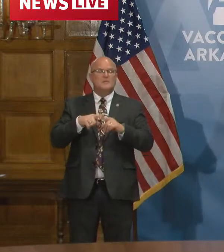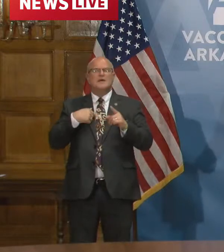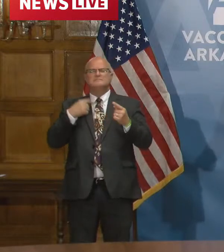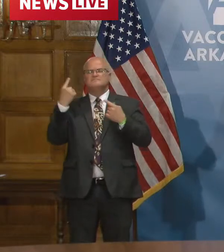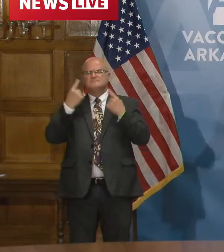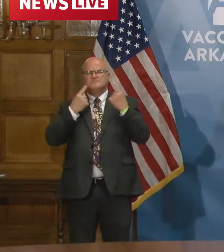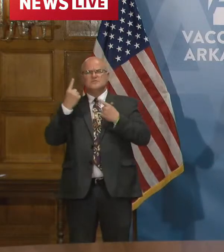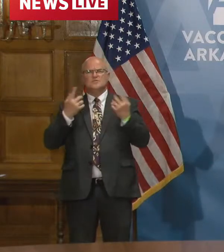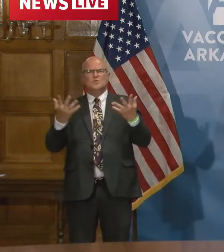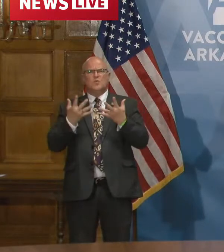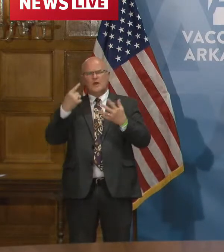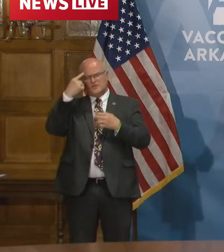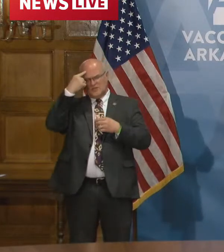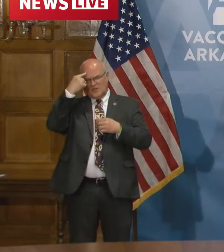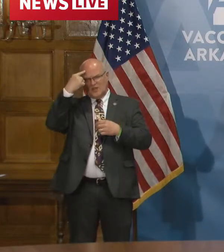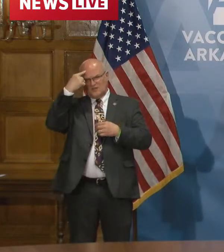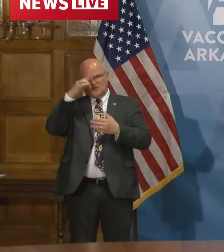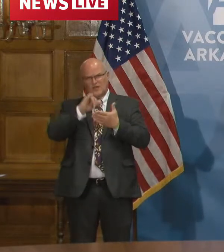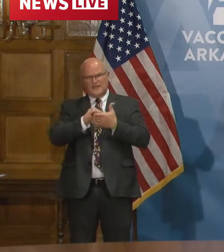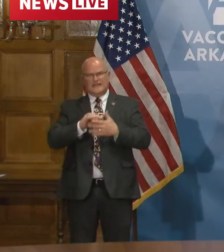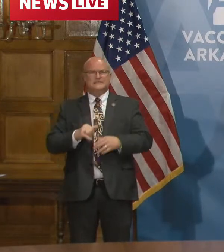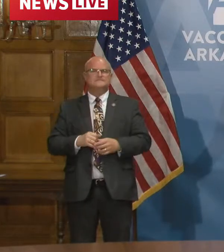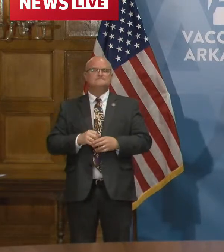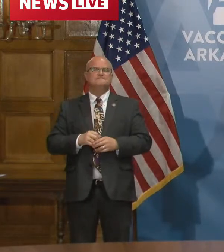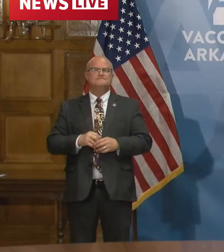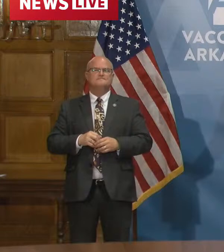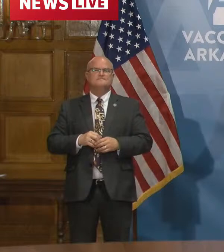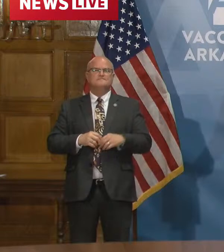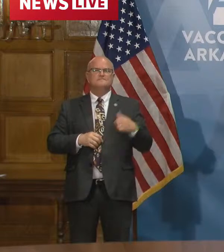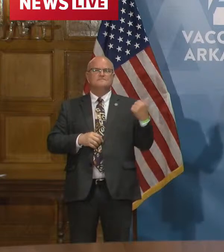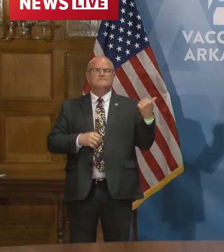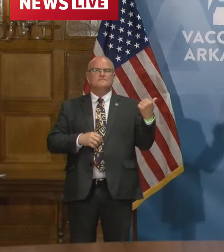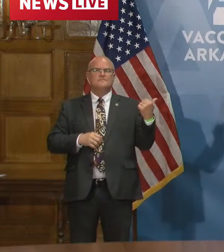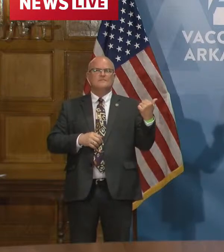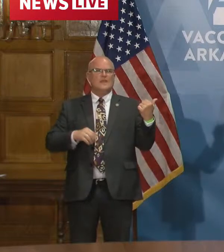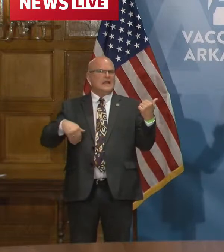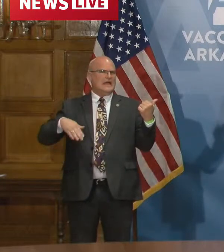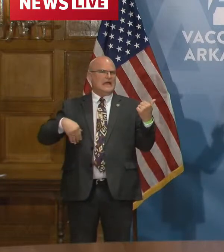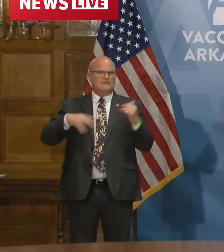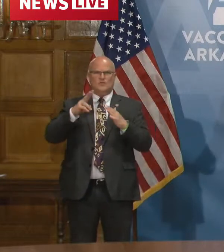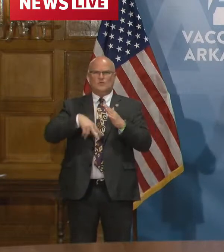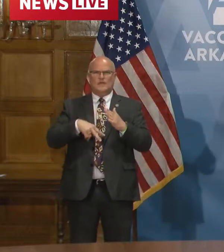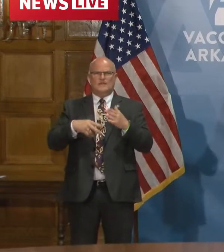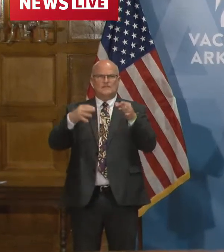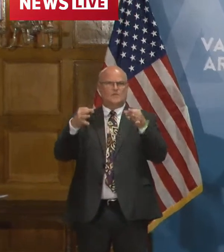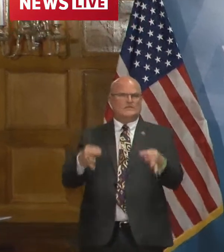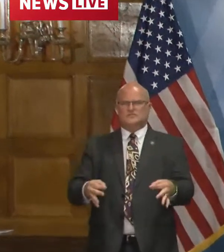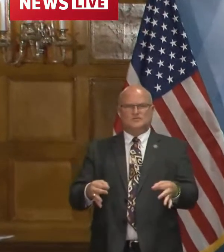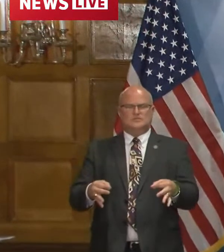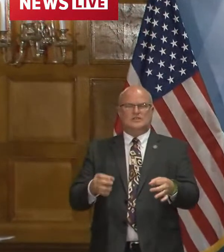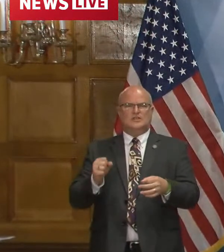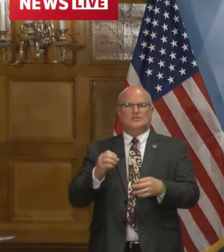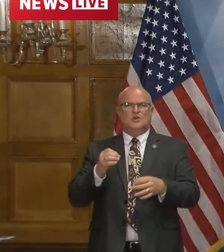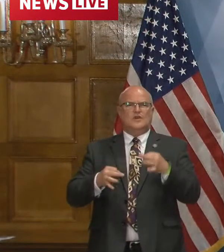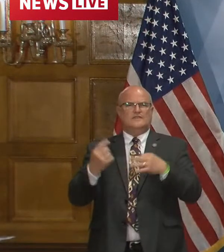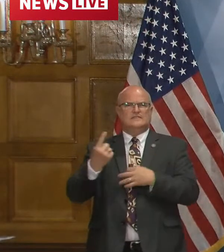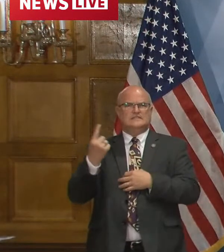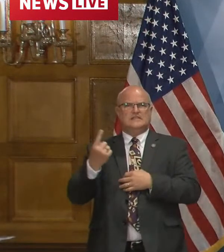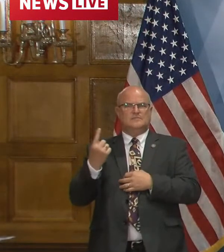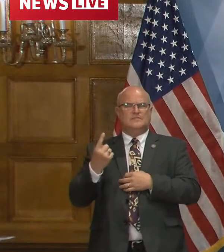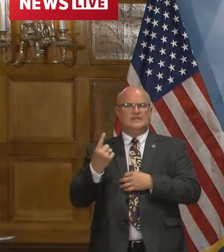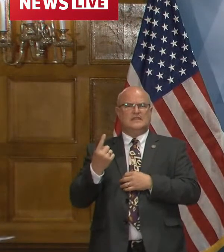just wondering what your thoughts were on that. I haven't read the resolution, so if it's